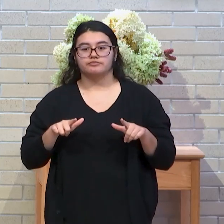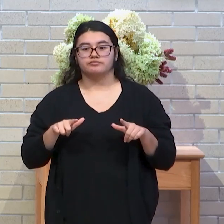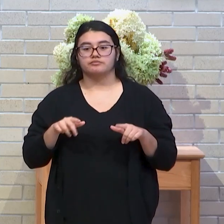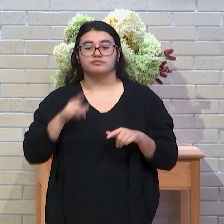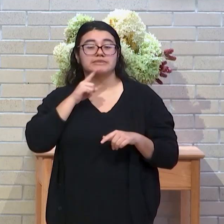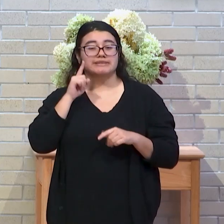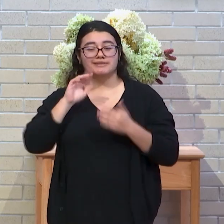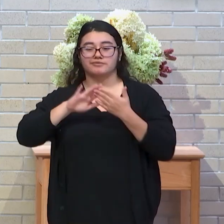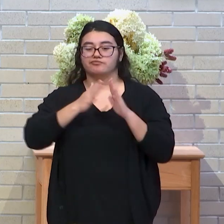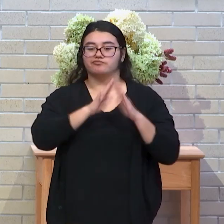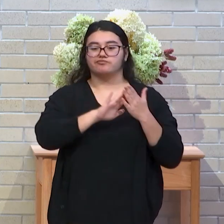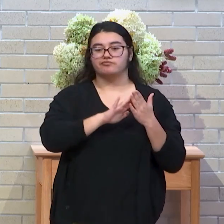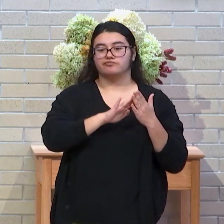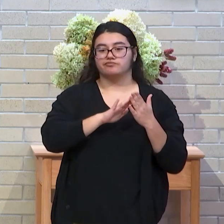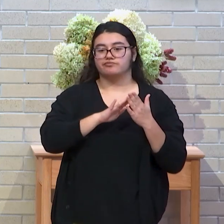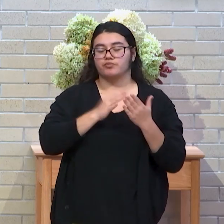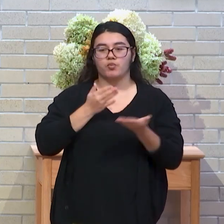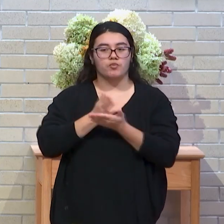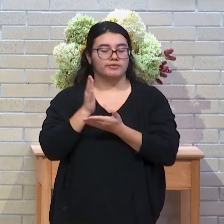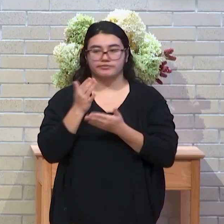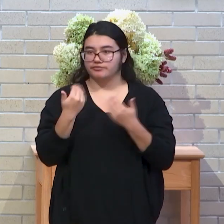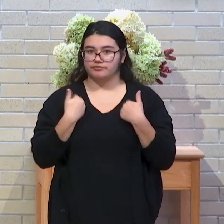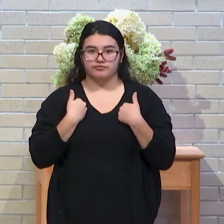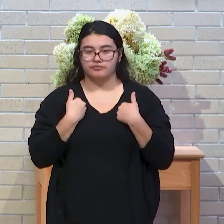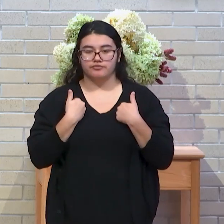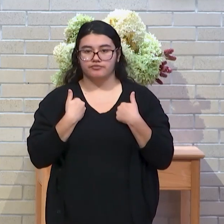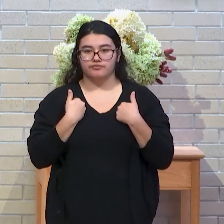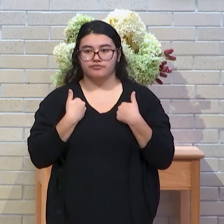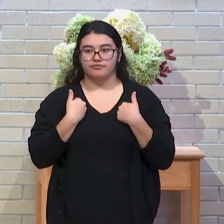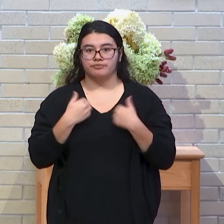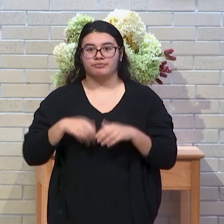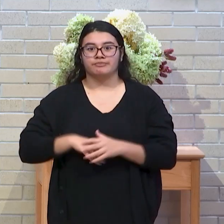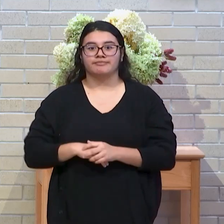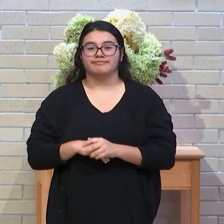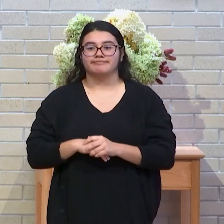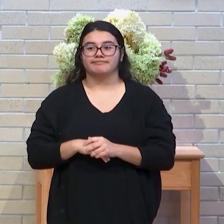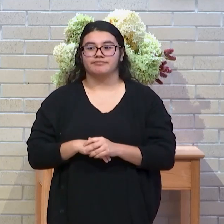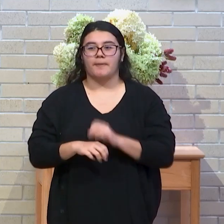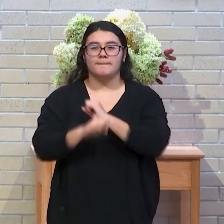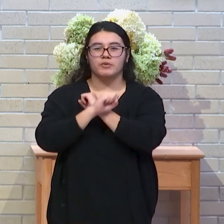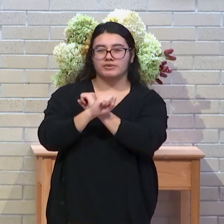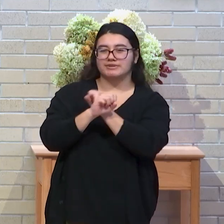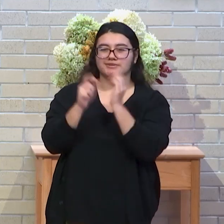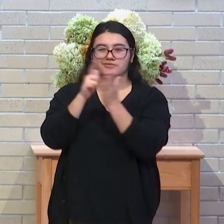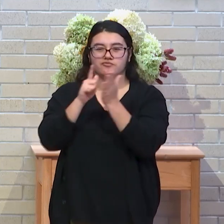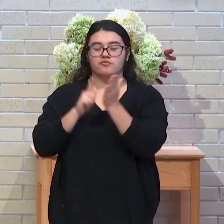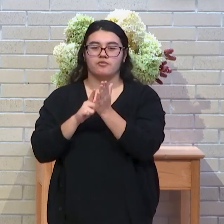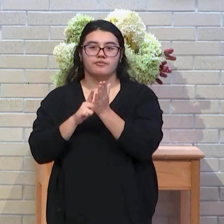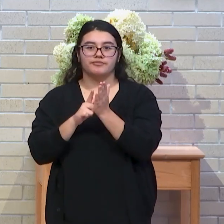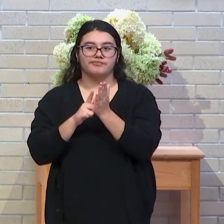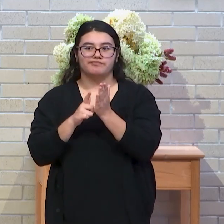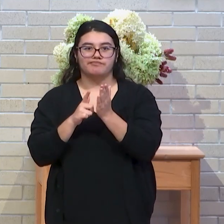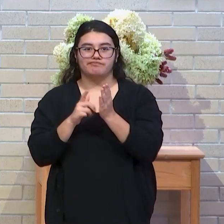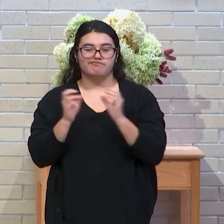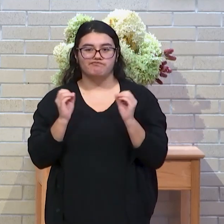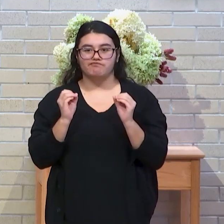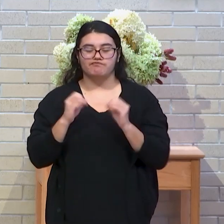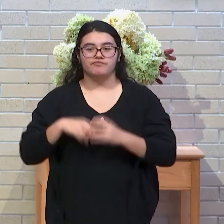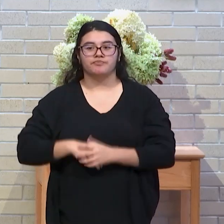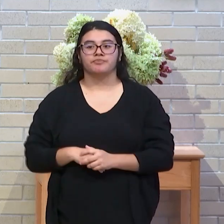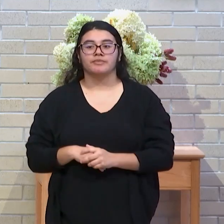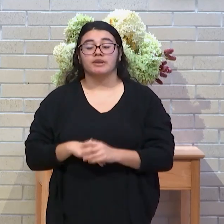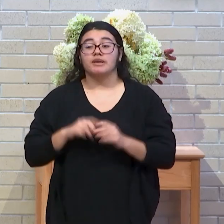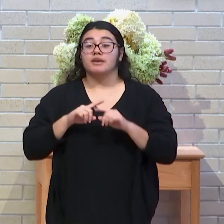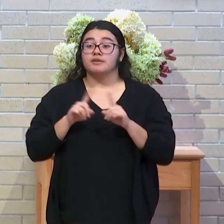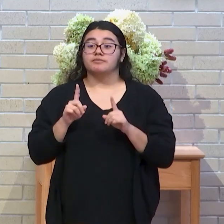rights. But the deaf community is so self-sufficient, like with FinSAC, that they were able to build their own schools, have